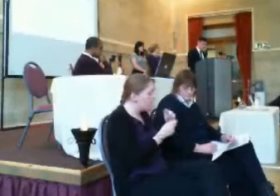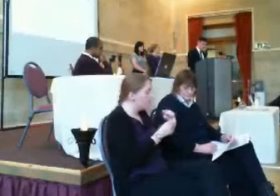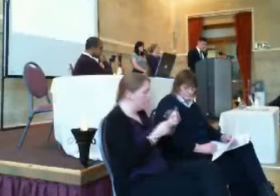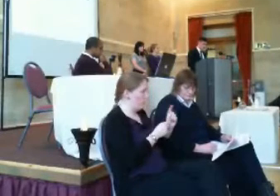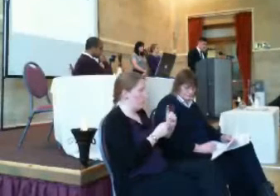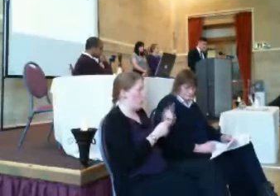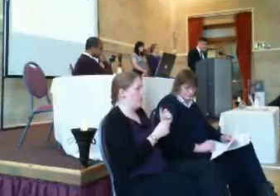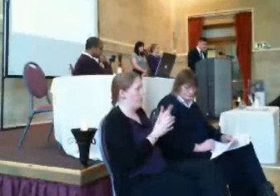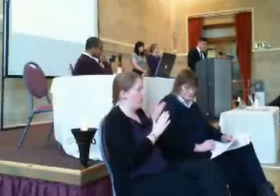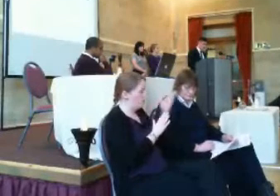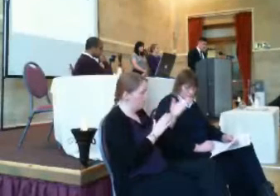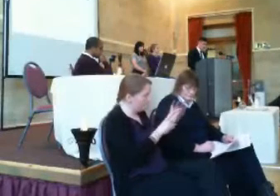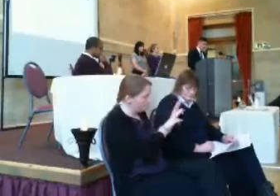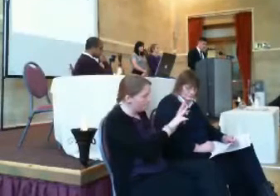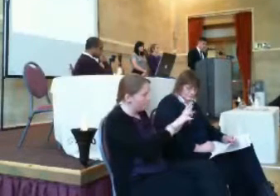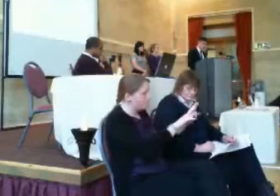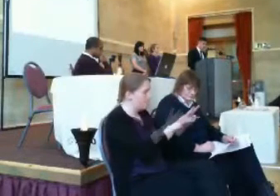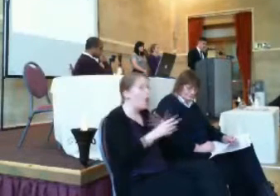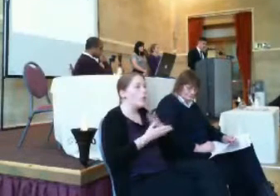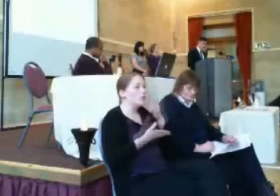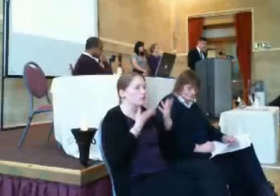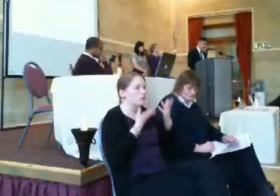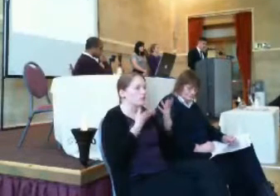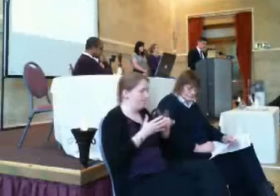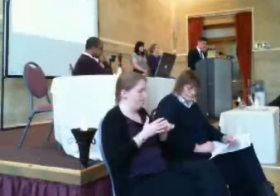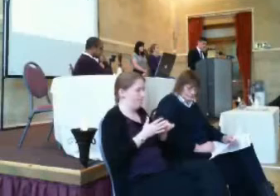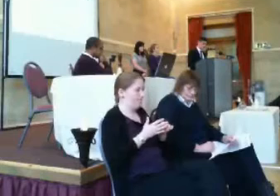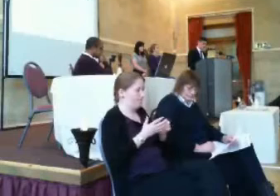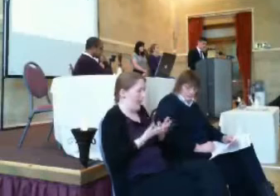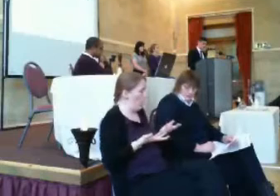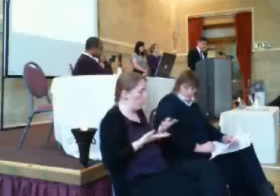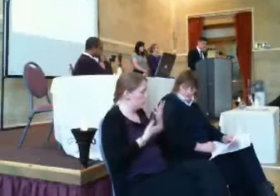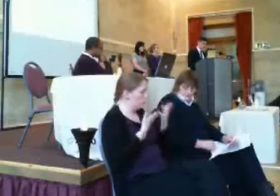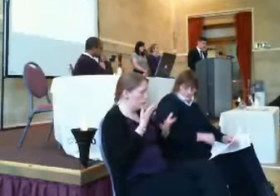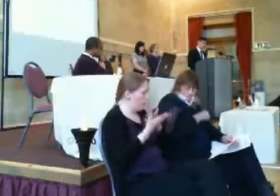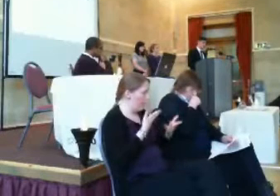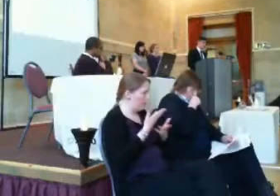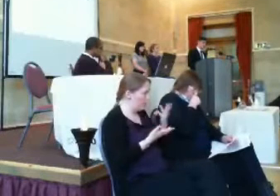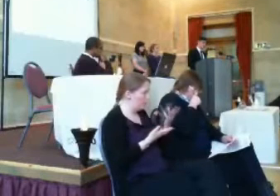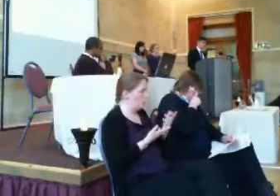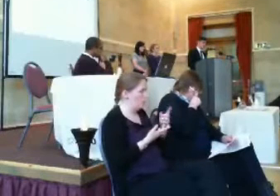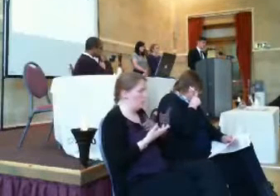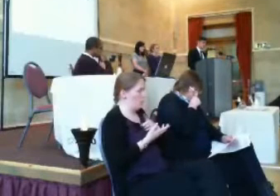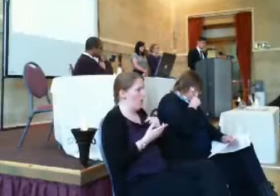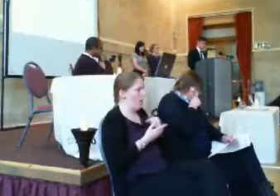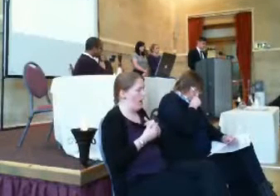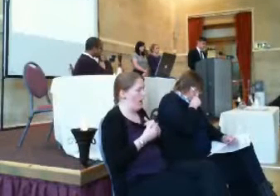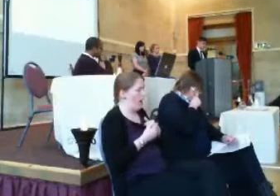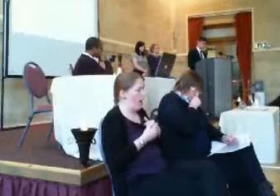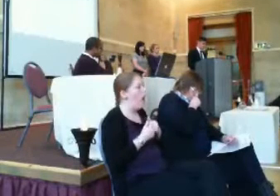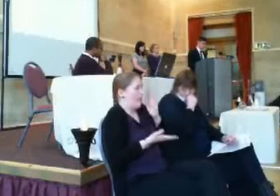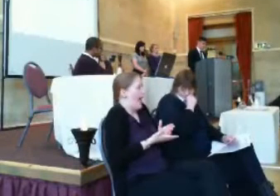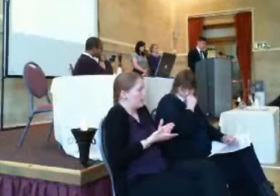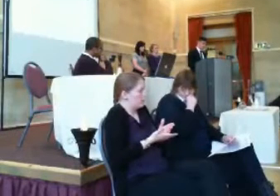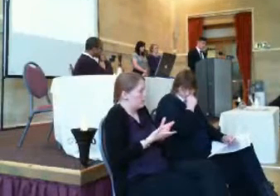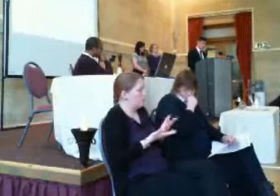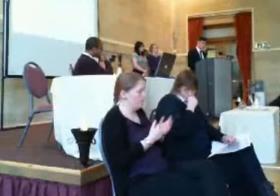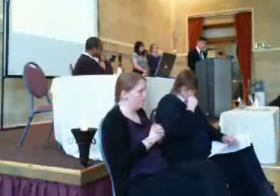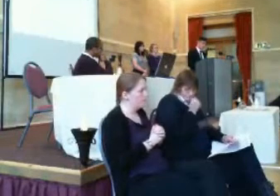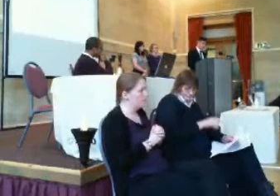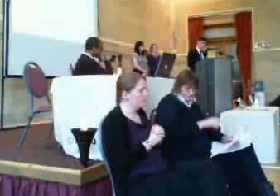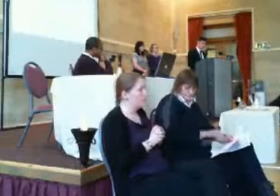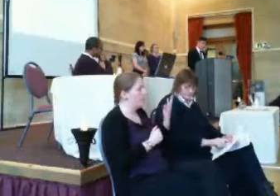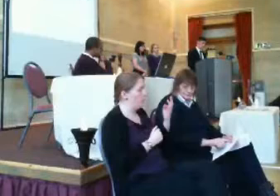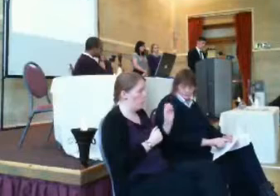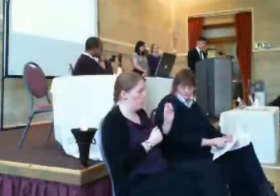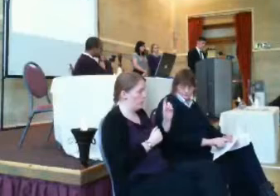it hard to describe adequately the horrible things that I have seen and heard, but here, unadorned, are the facts. There are